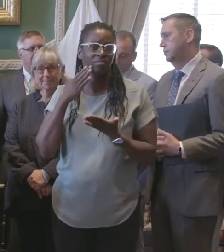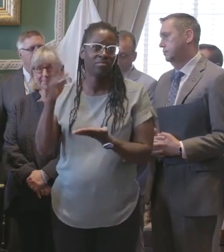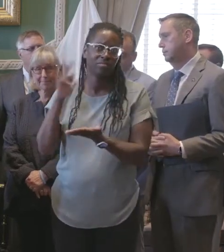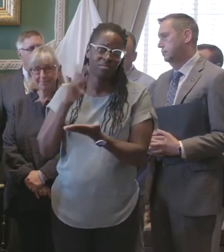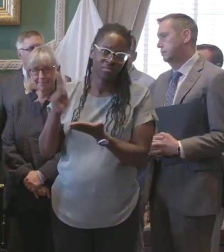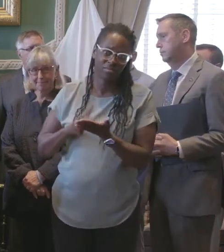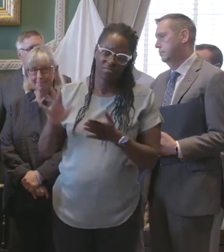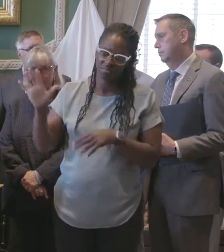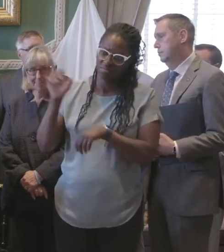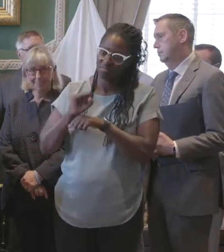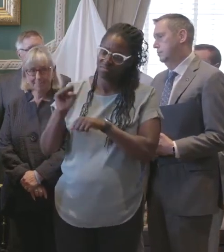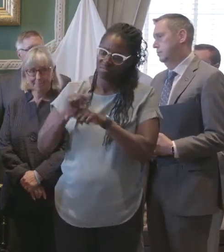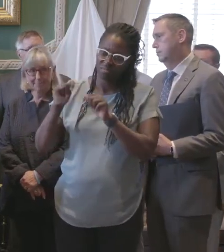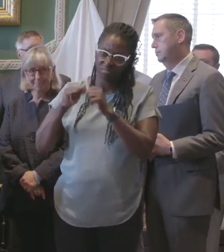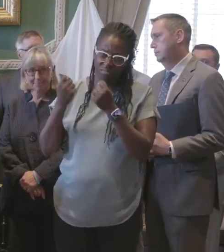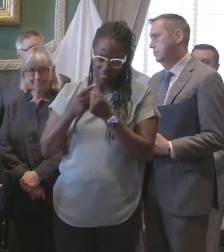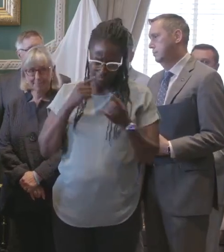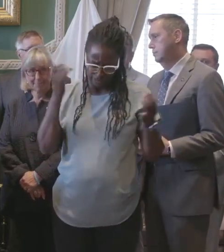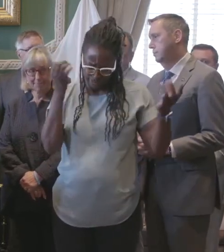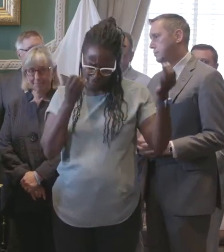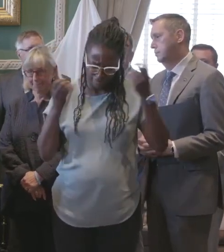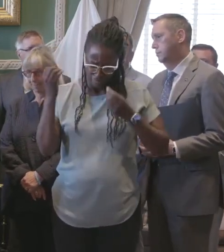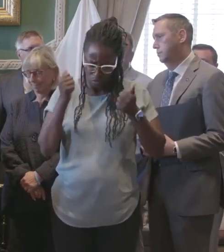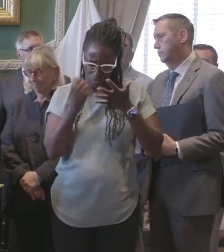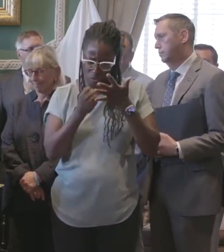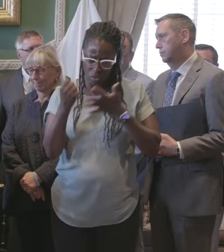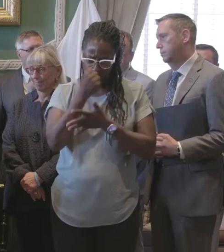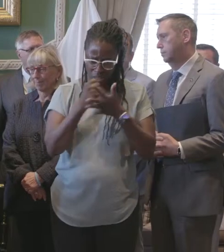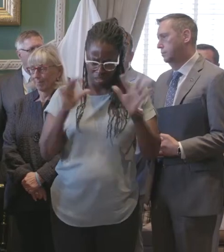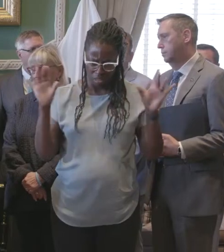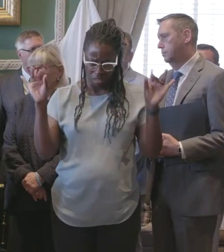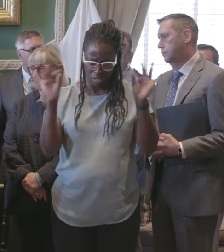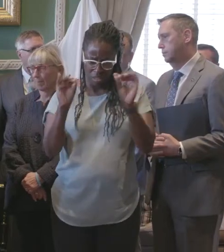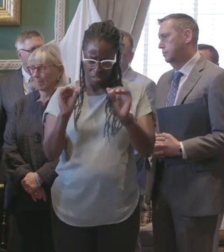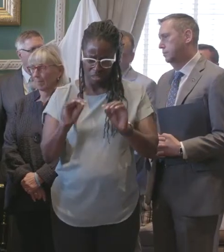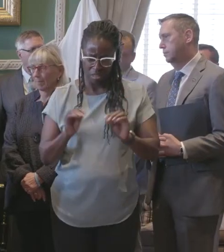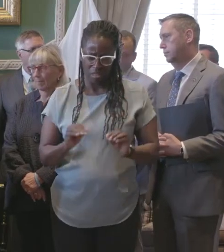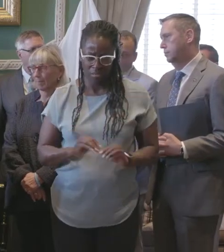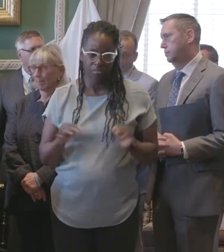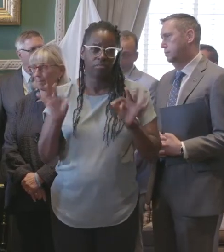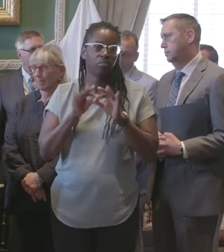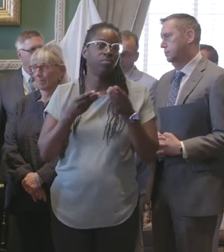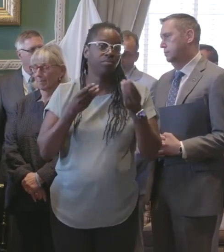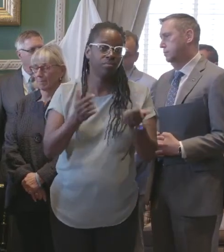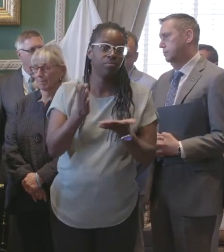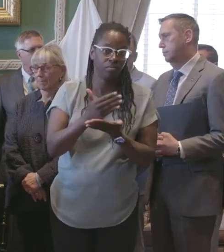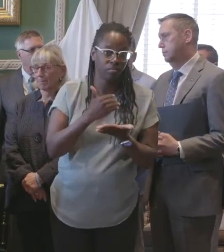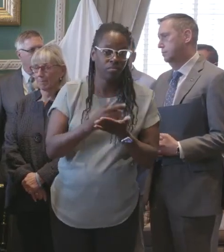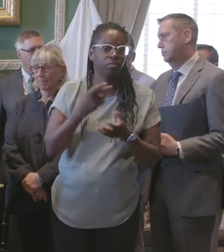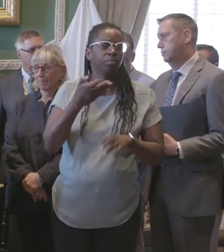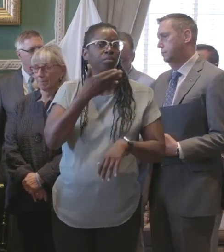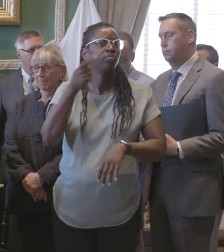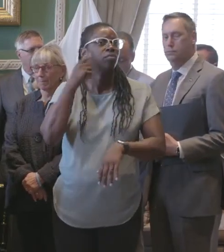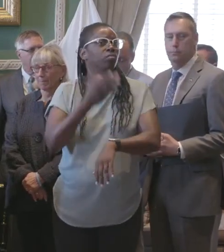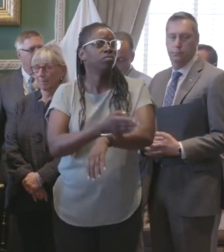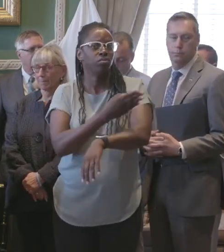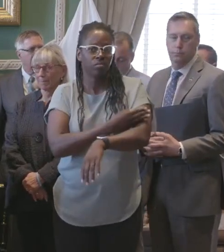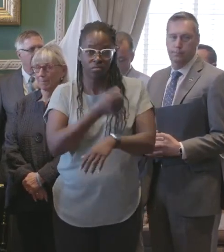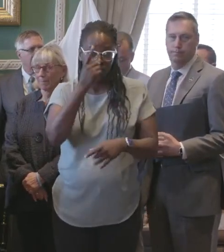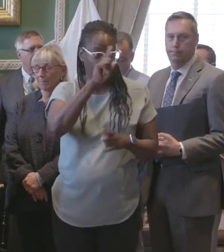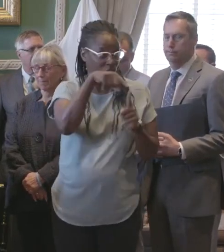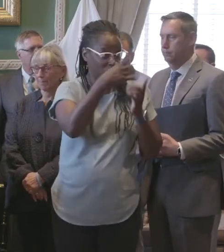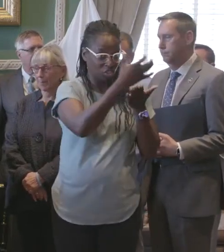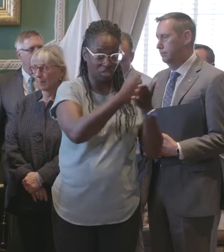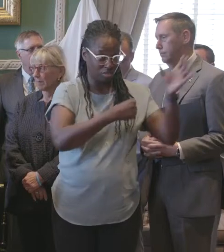time thinking thoughtfully about the best way to maximize the return on every single dollar that we're able to spend and spend